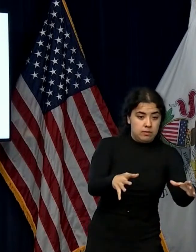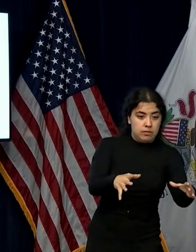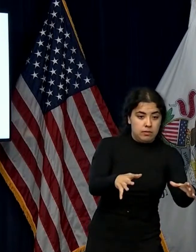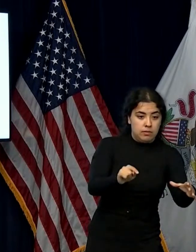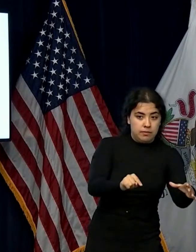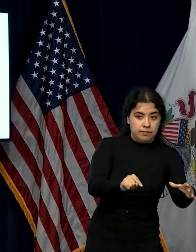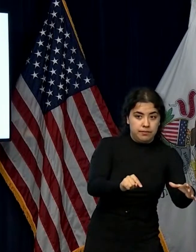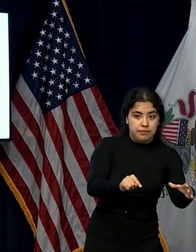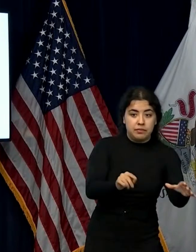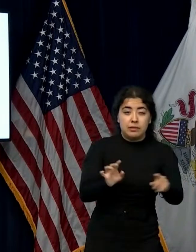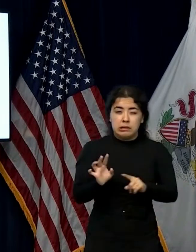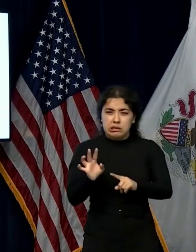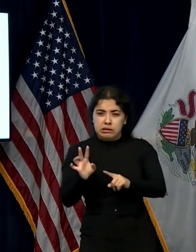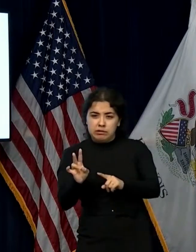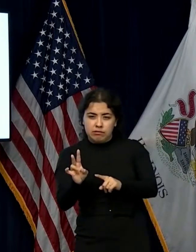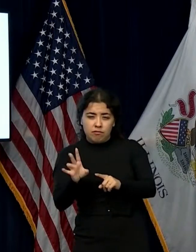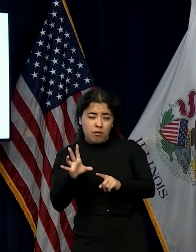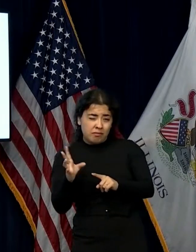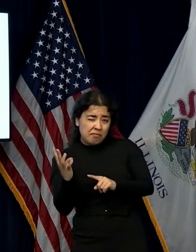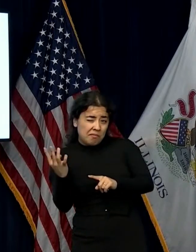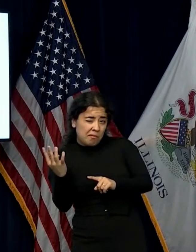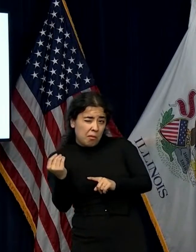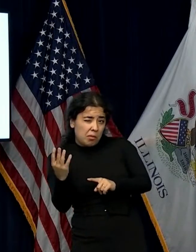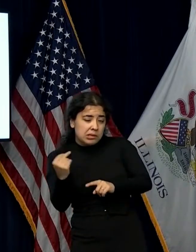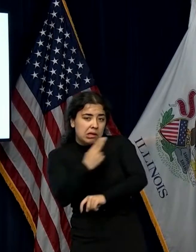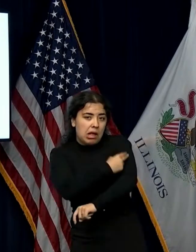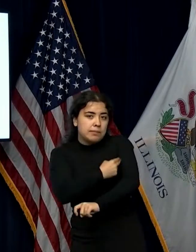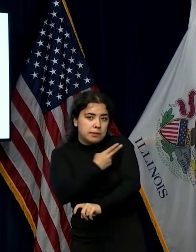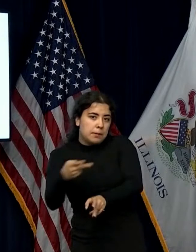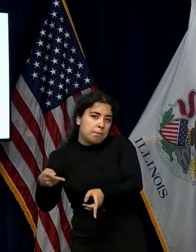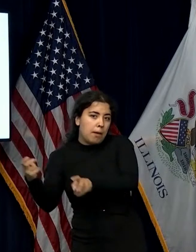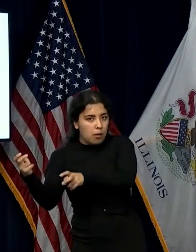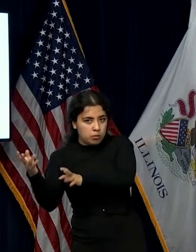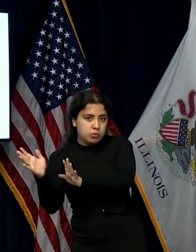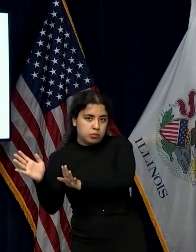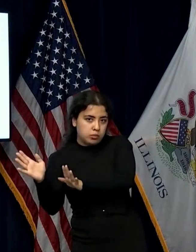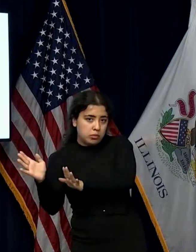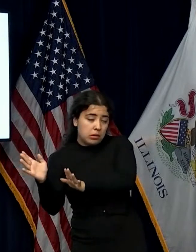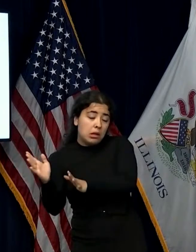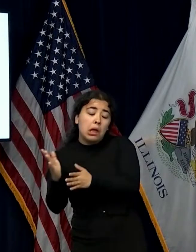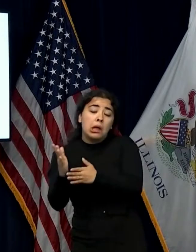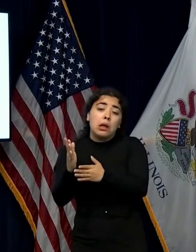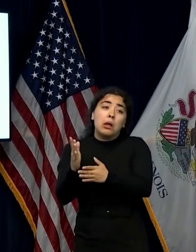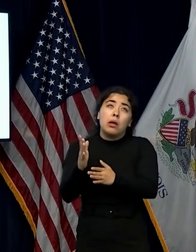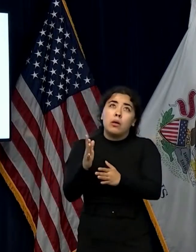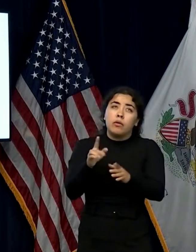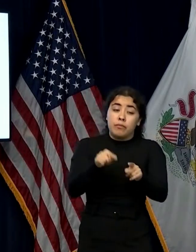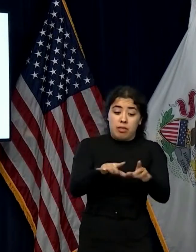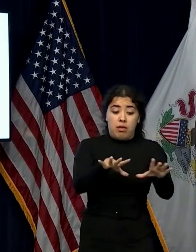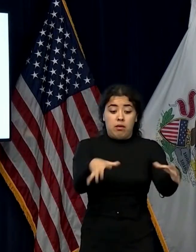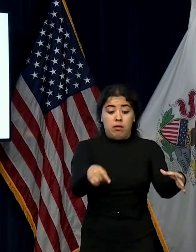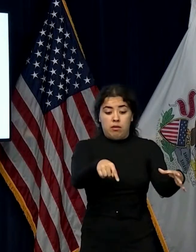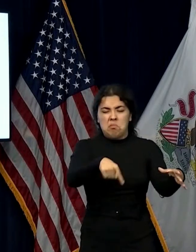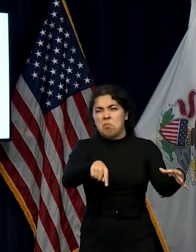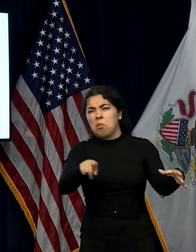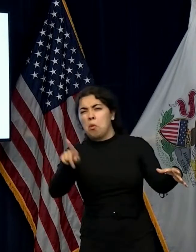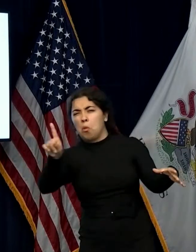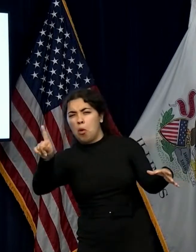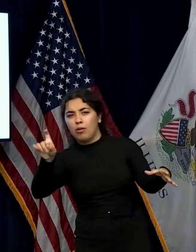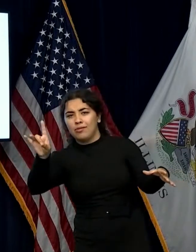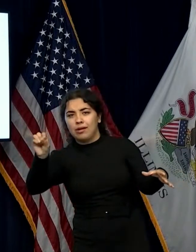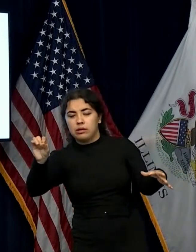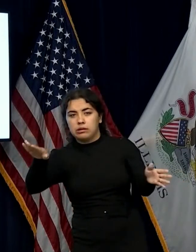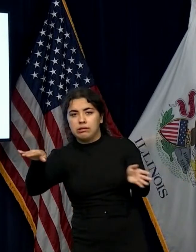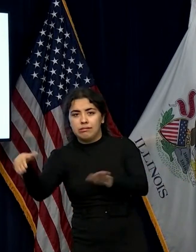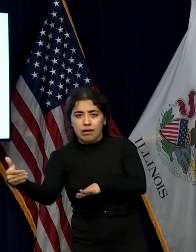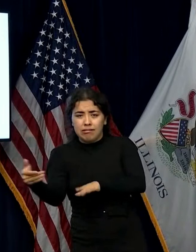there have only been 714 hospitalizations. There have been 180 deaths, but